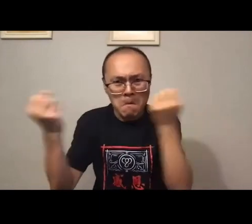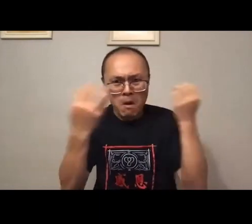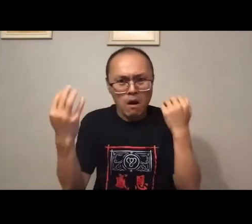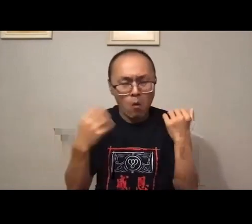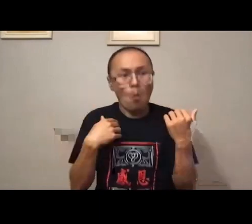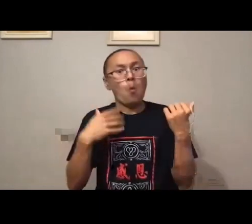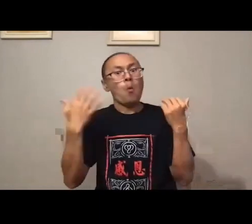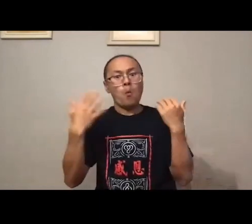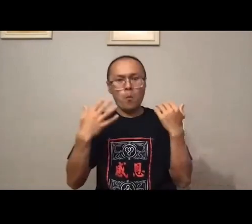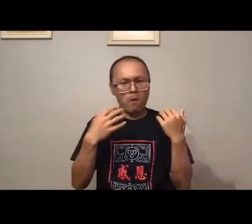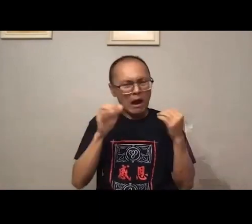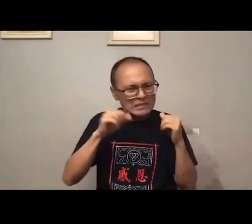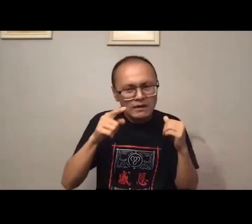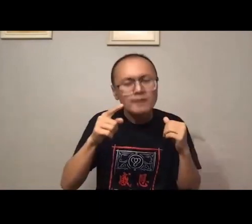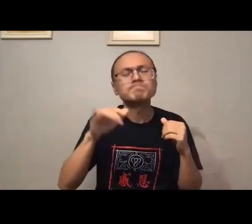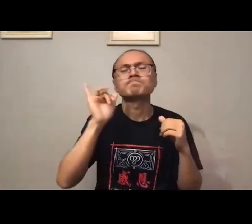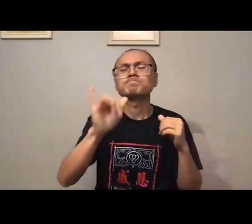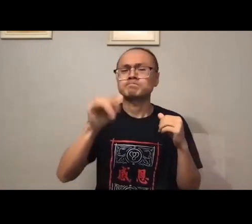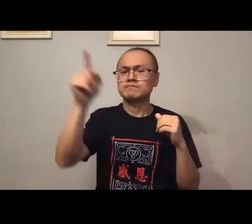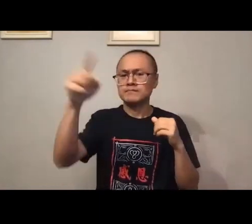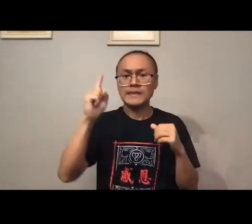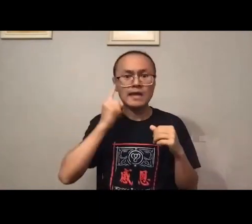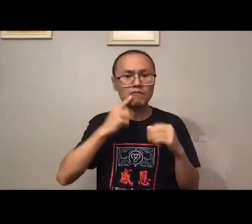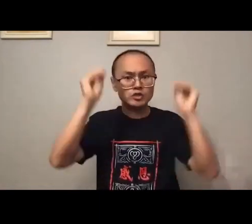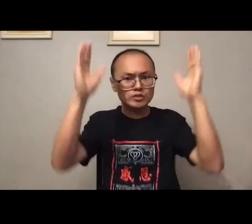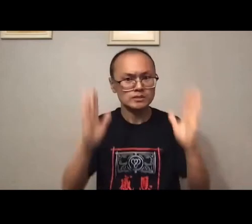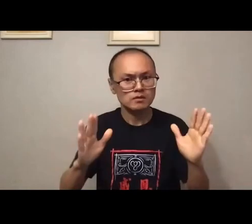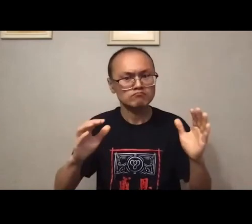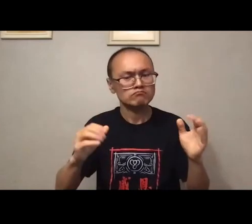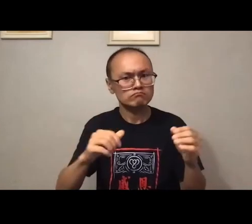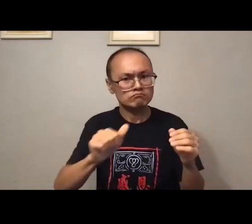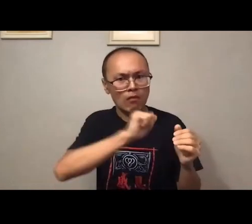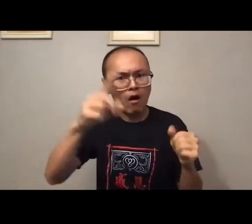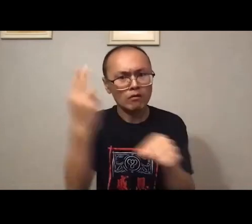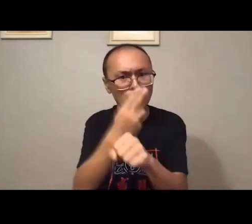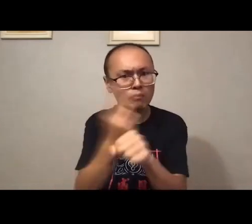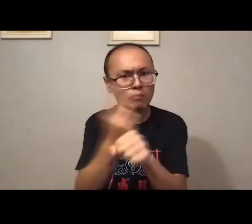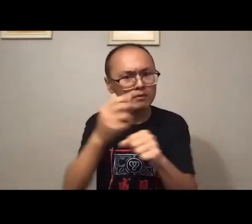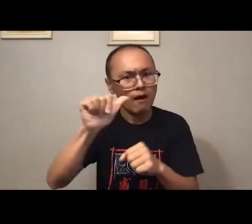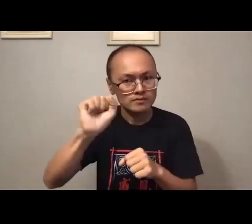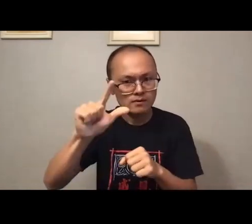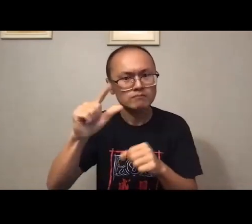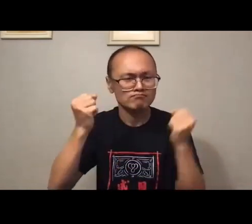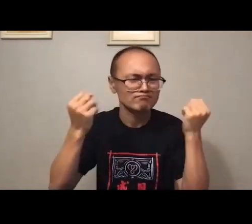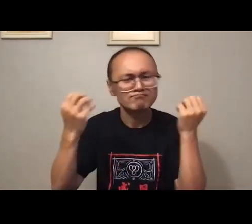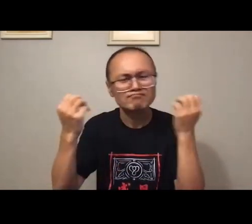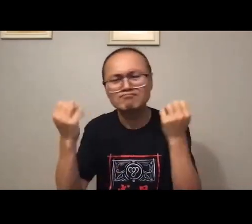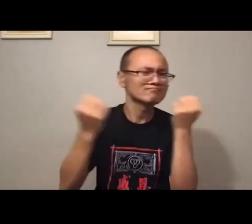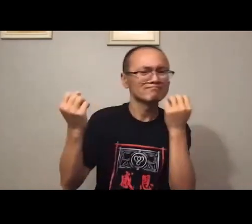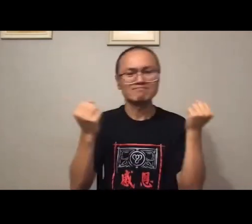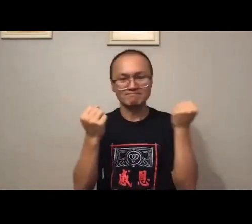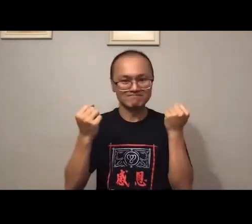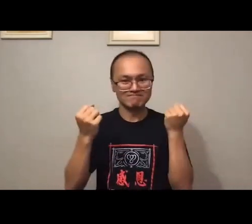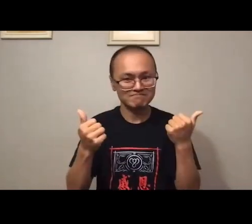children kindergarten to 2nd grade. And I saw lots of sign language and deaf teachers